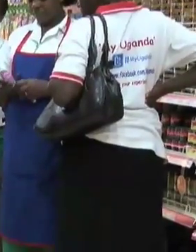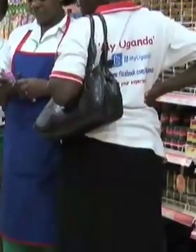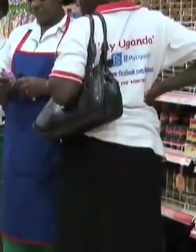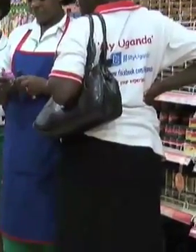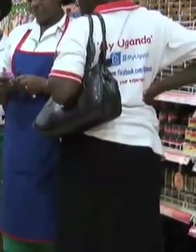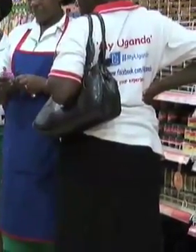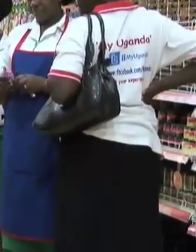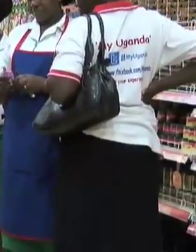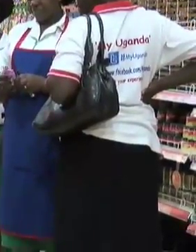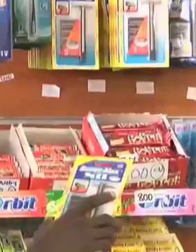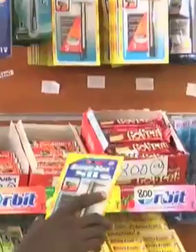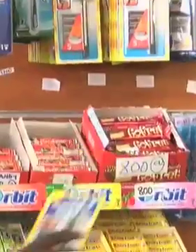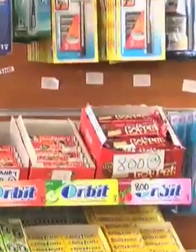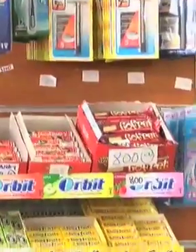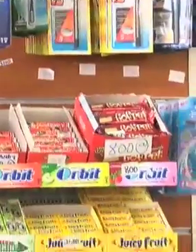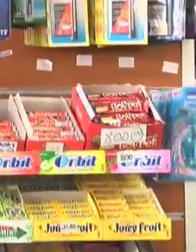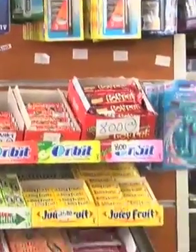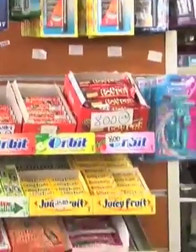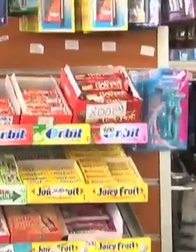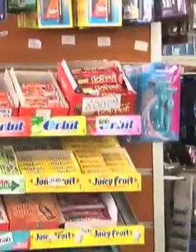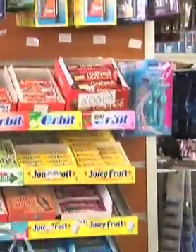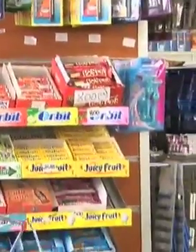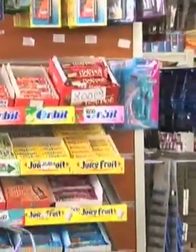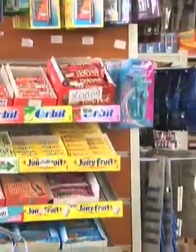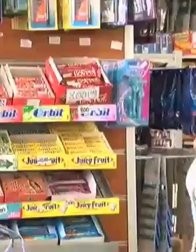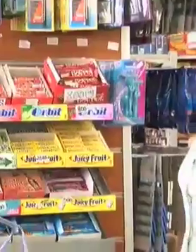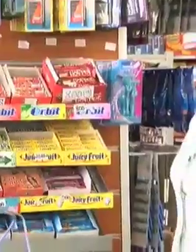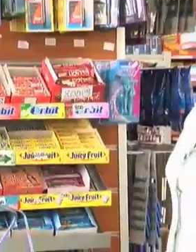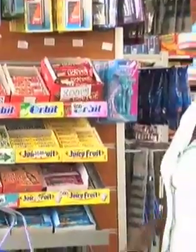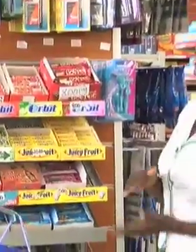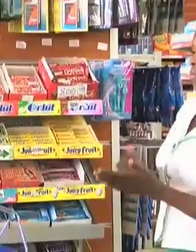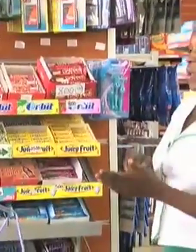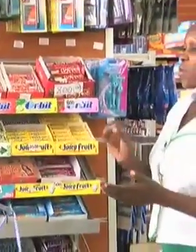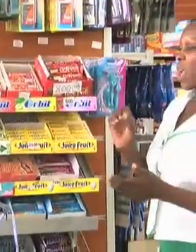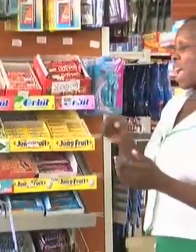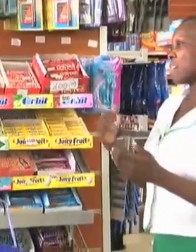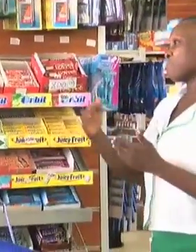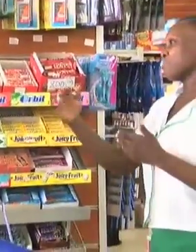They are all deaf. Their main purpose is to help deaf customers to find their way around the shop.